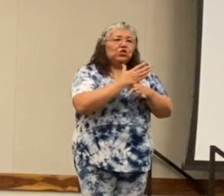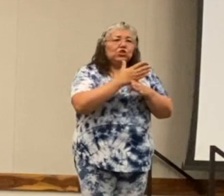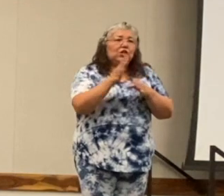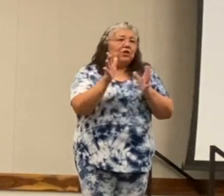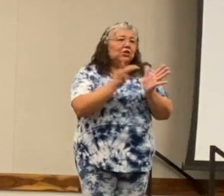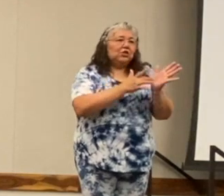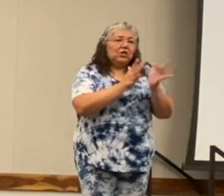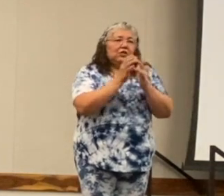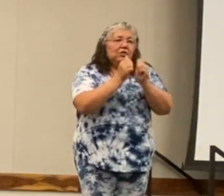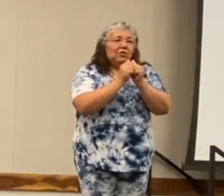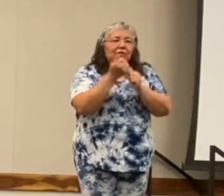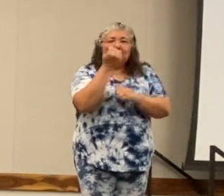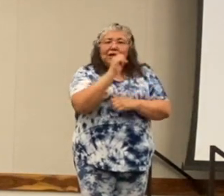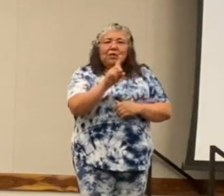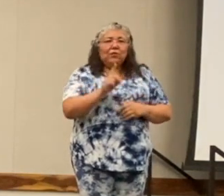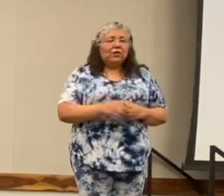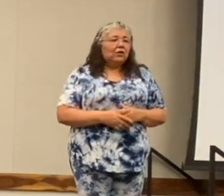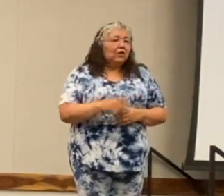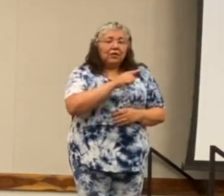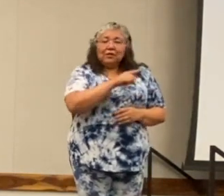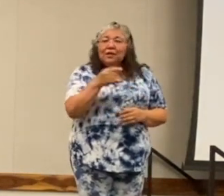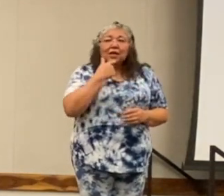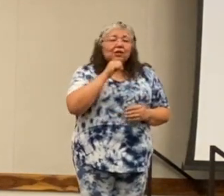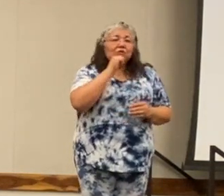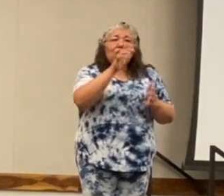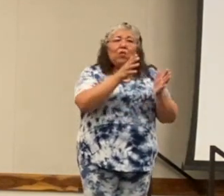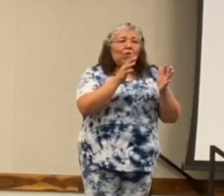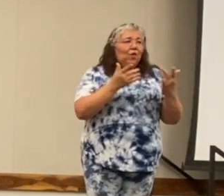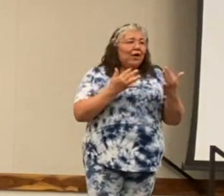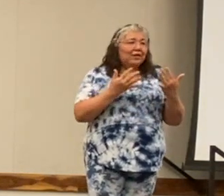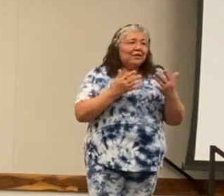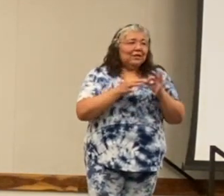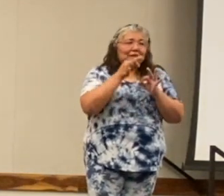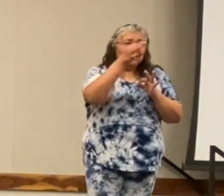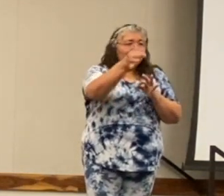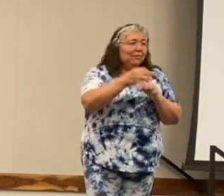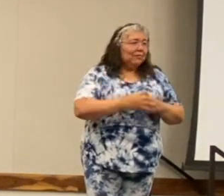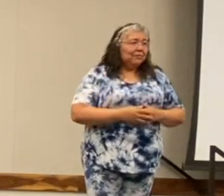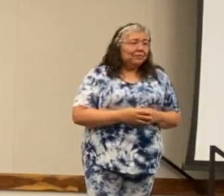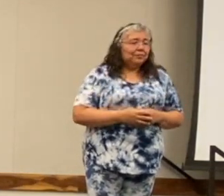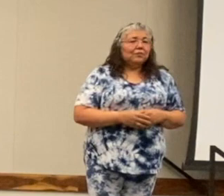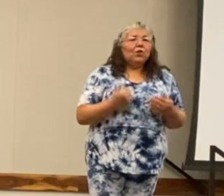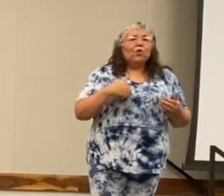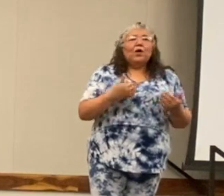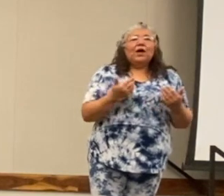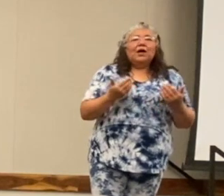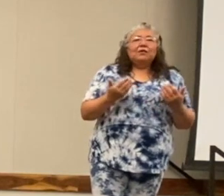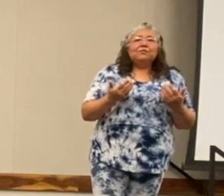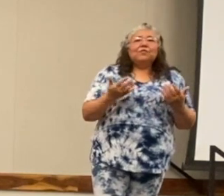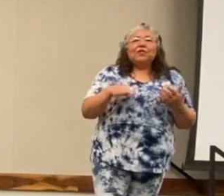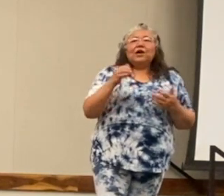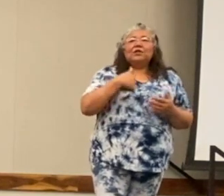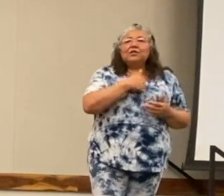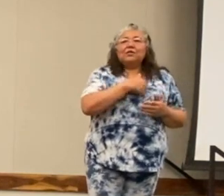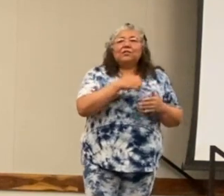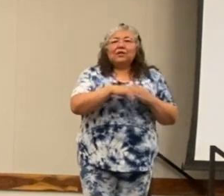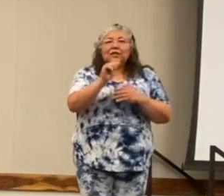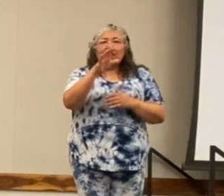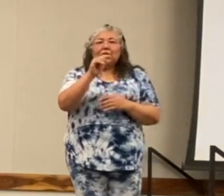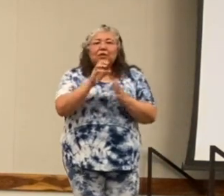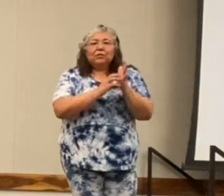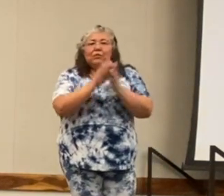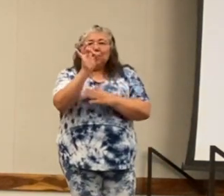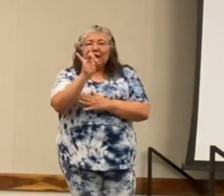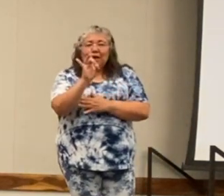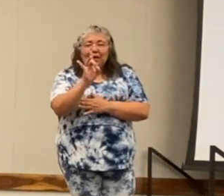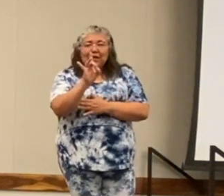with anybody. Say, don't hesitate. So here we are. We find ourselves in Acts chapter 8, let me